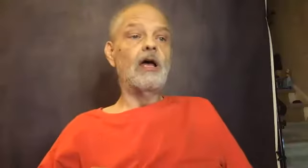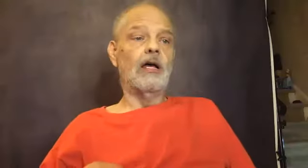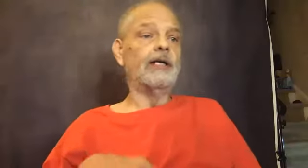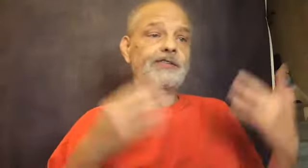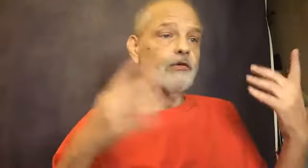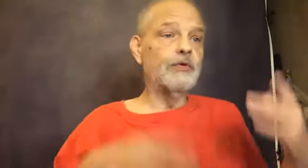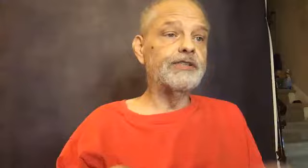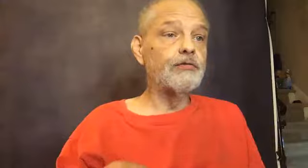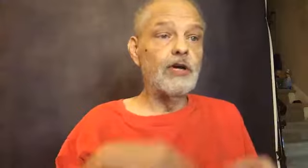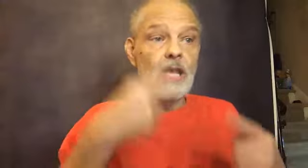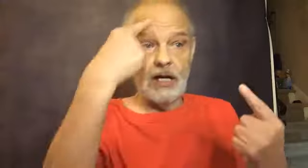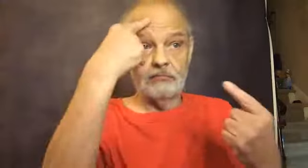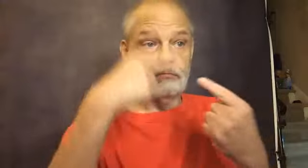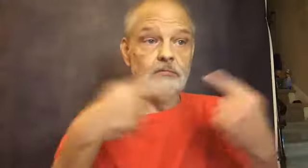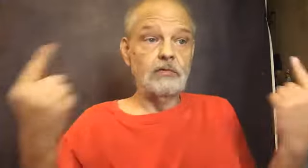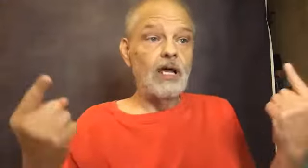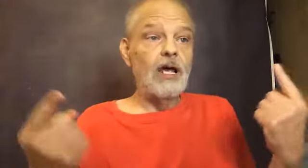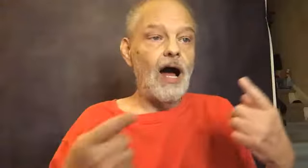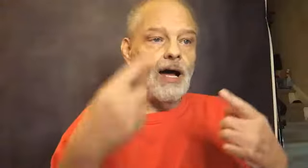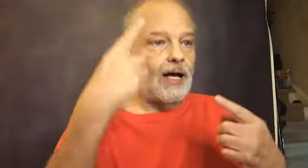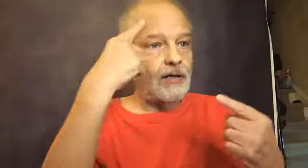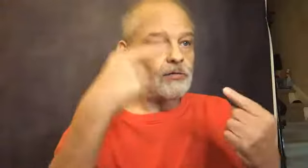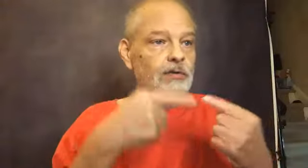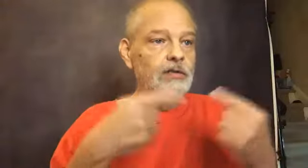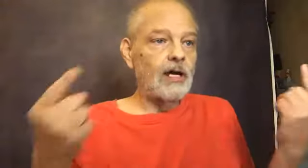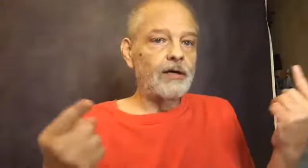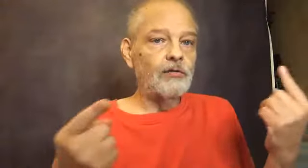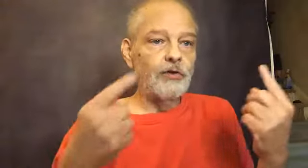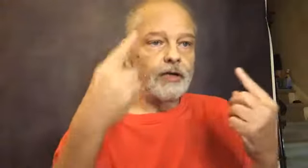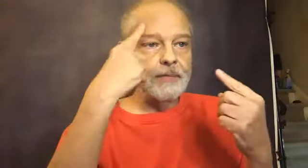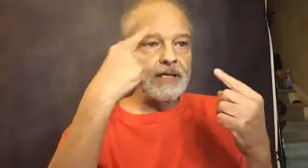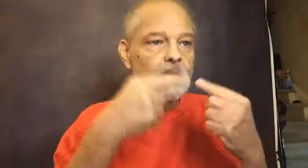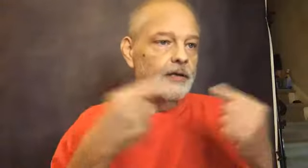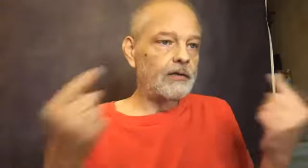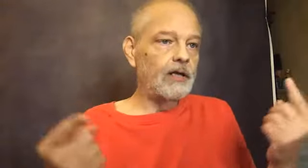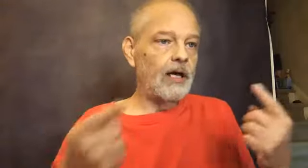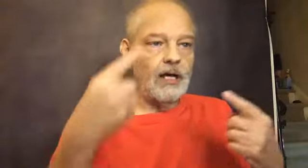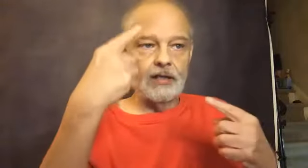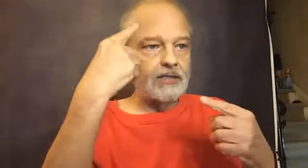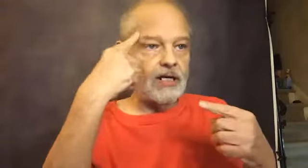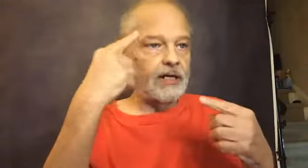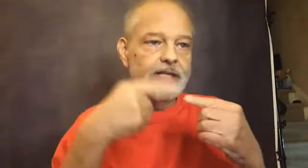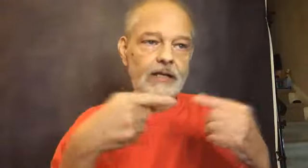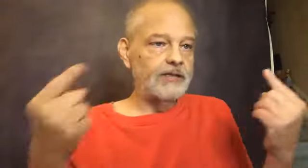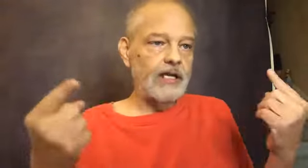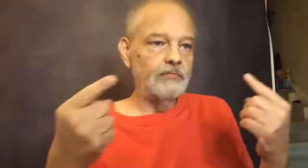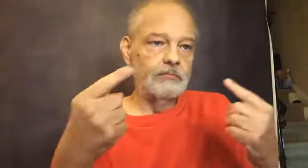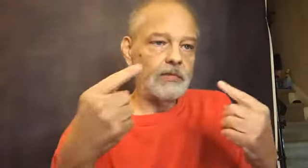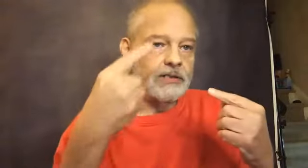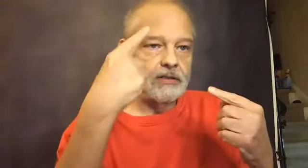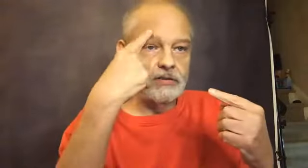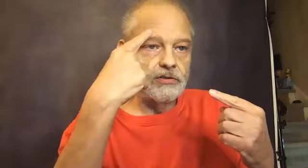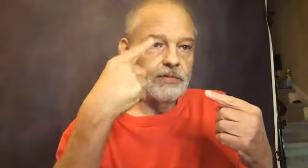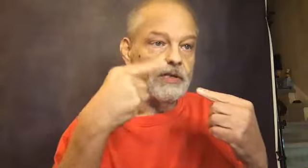I disagree with disagree. I don't really clip that sign. I sign it exactly the same as it should be signed.